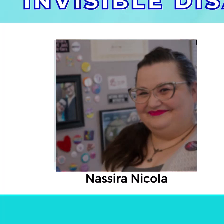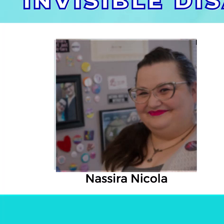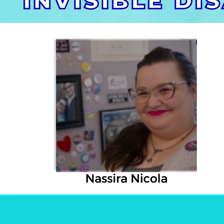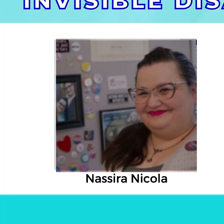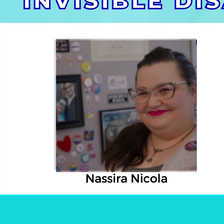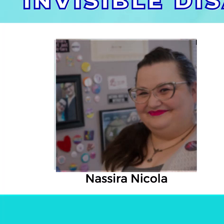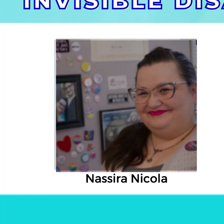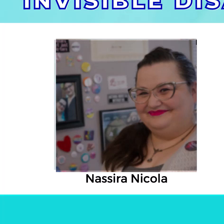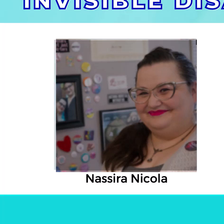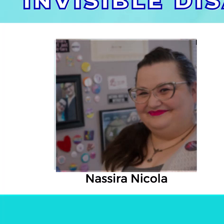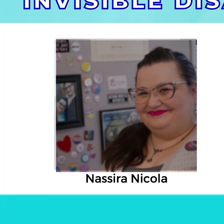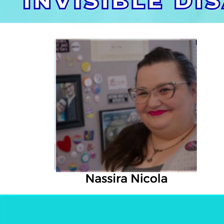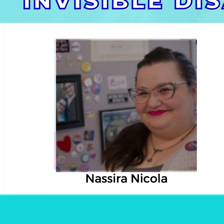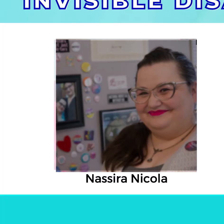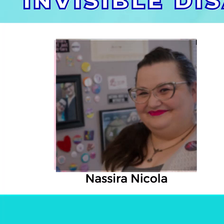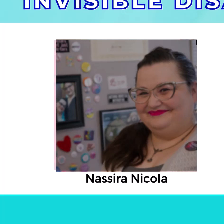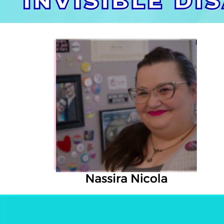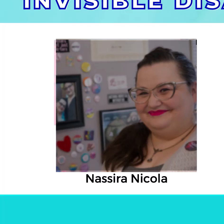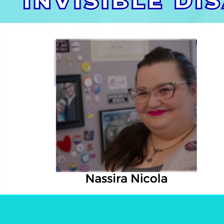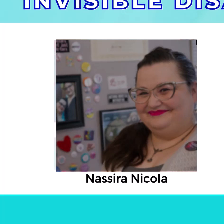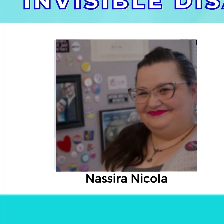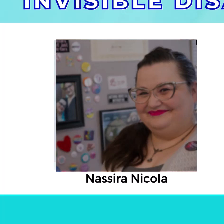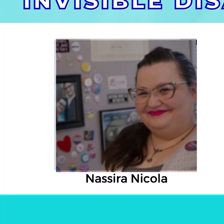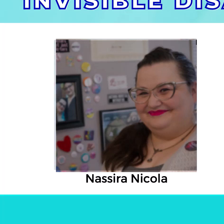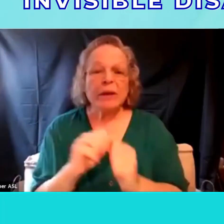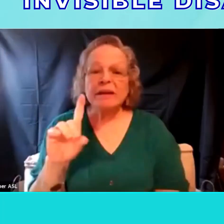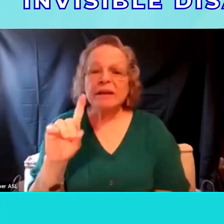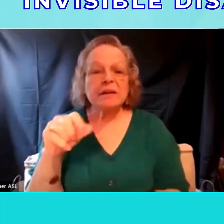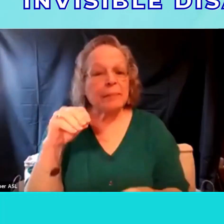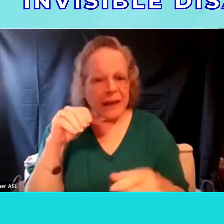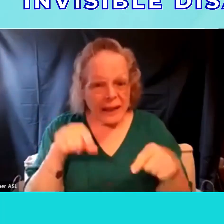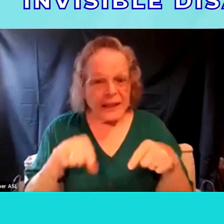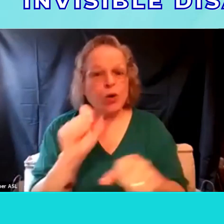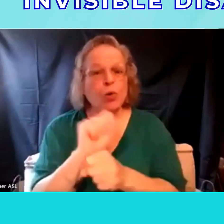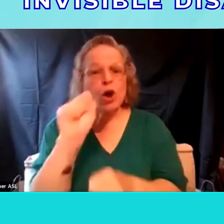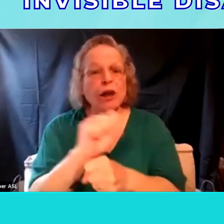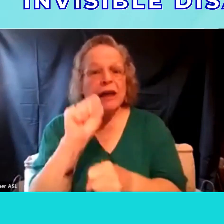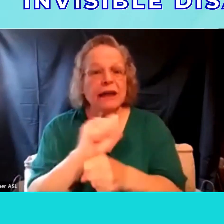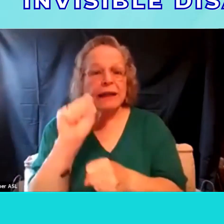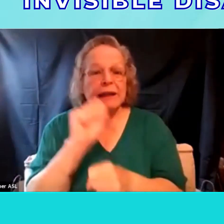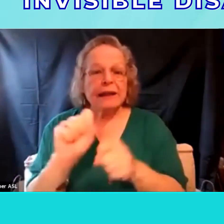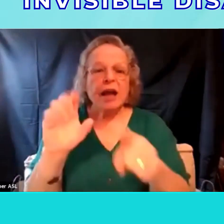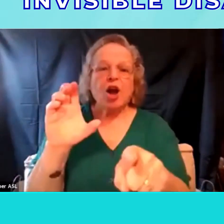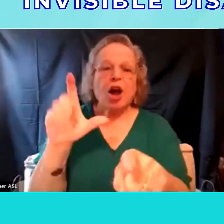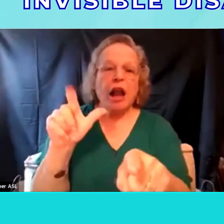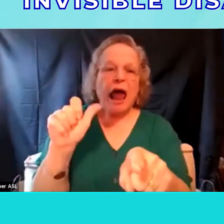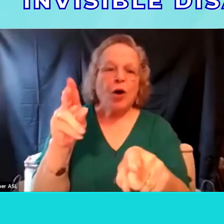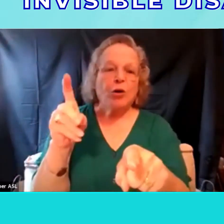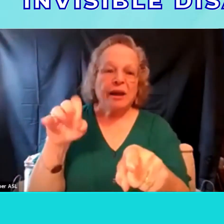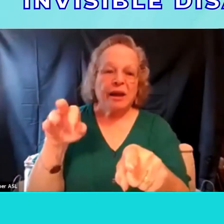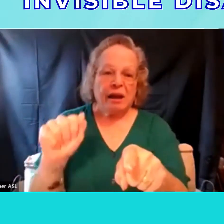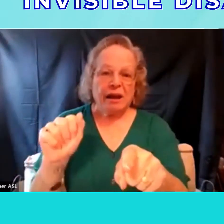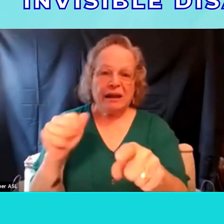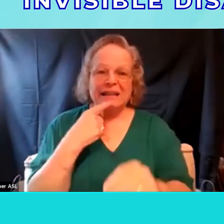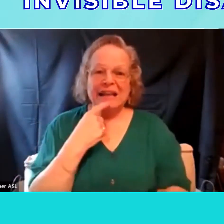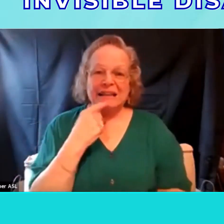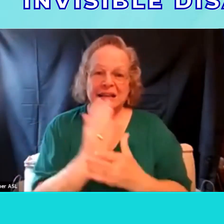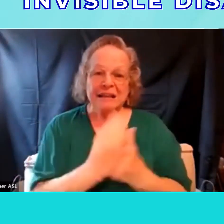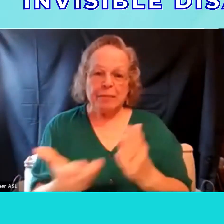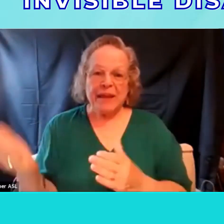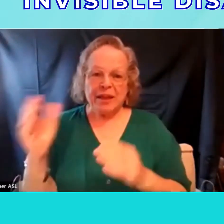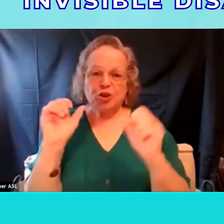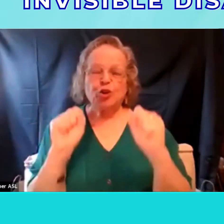So a question for Dr. DeMaria. All the speakers, including you, indicated something to the effect of the